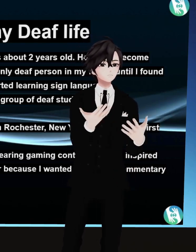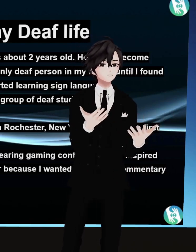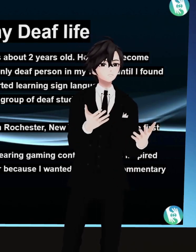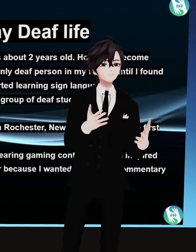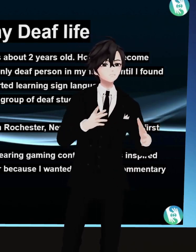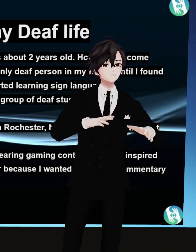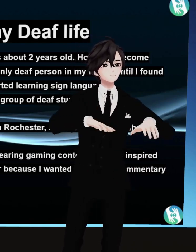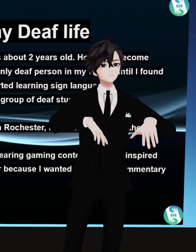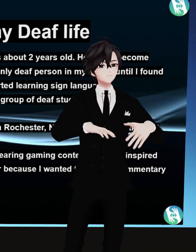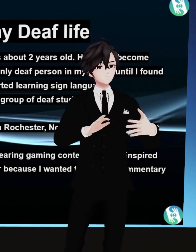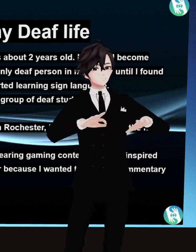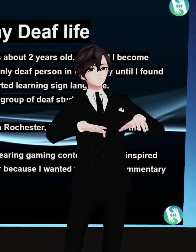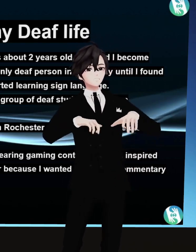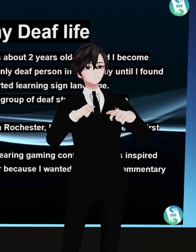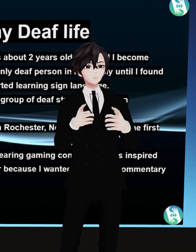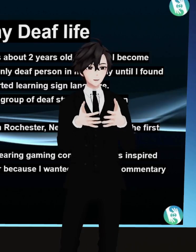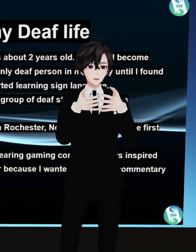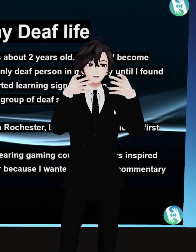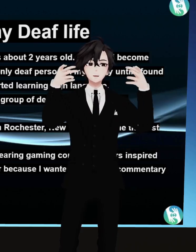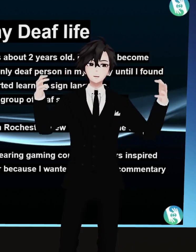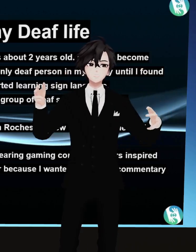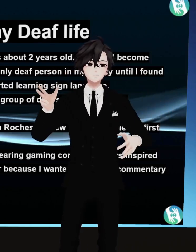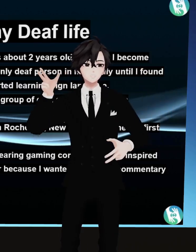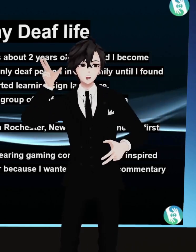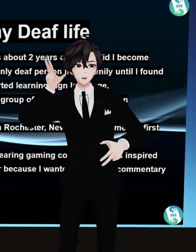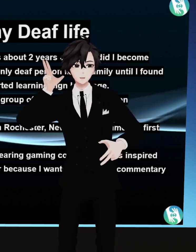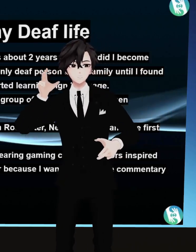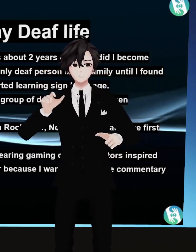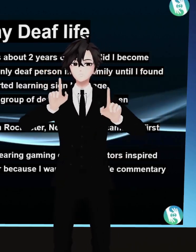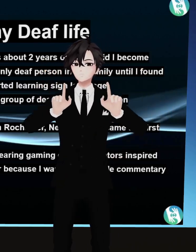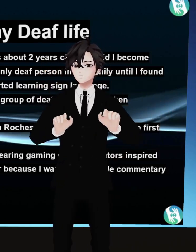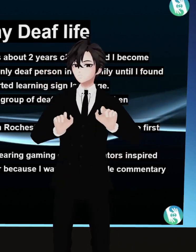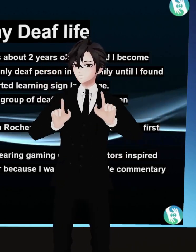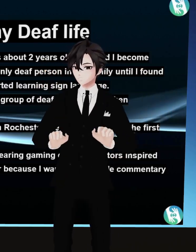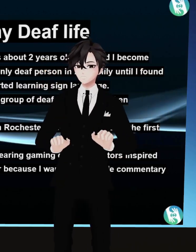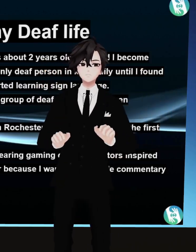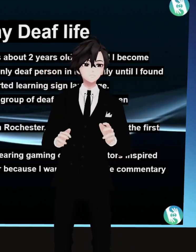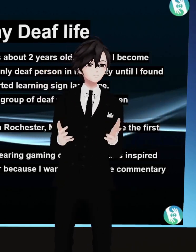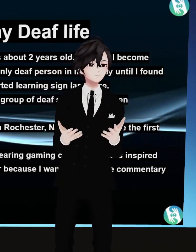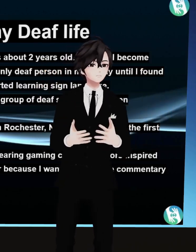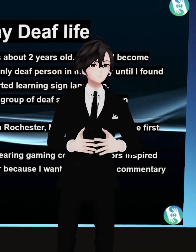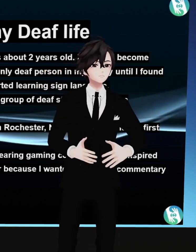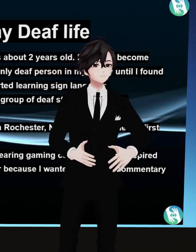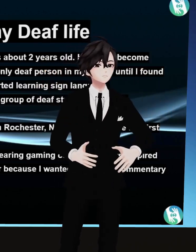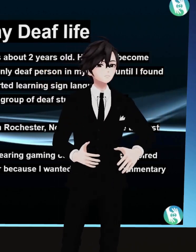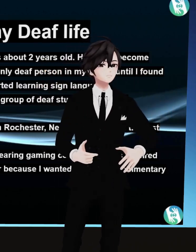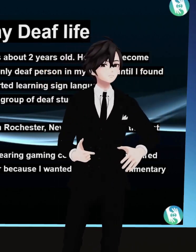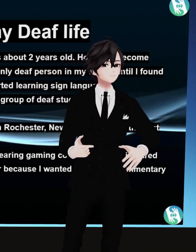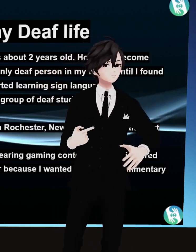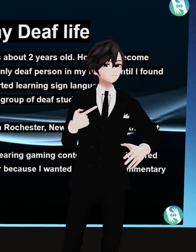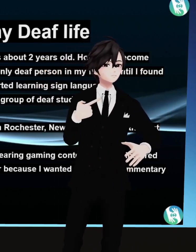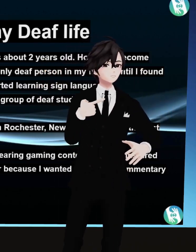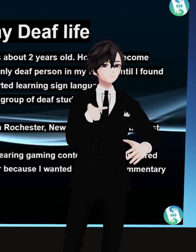hospital, and I had to go several times in order to be able to take many hearing tests to see how much I had